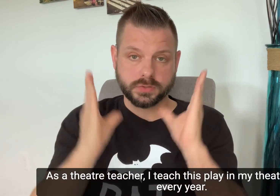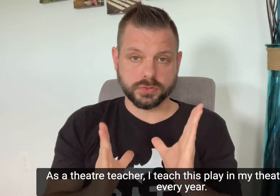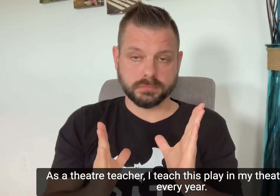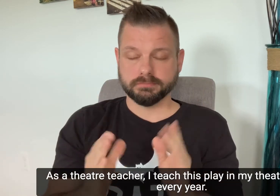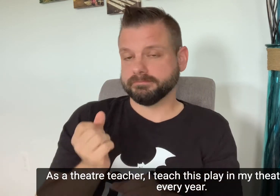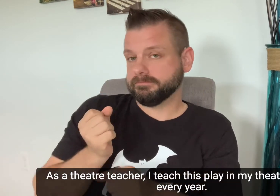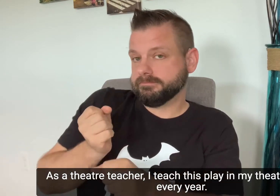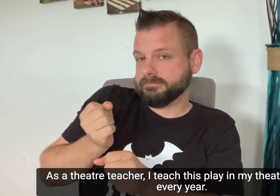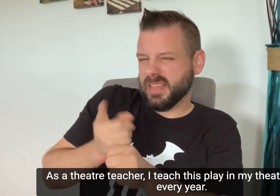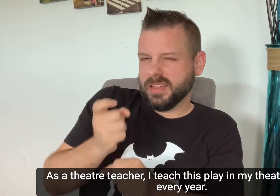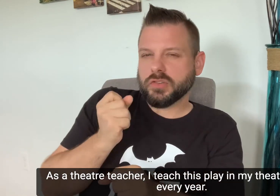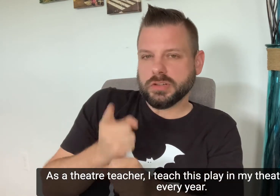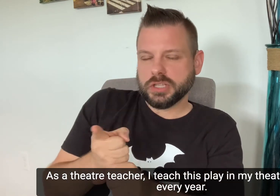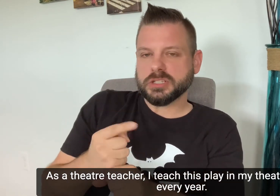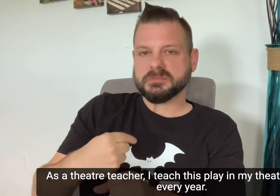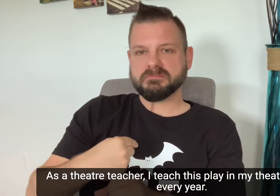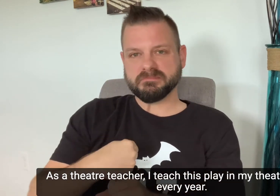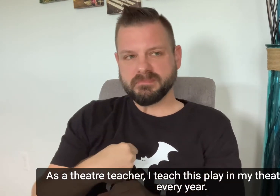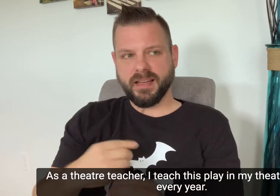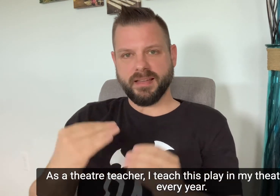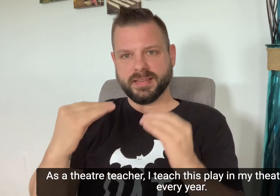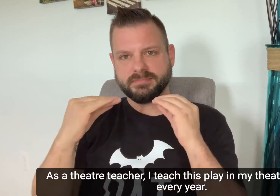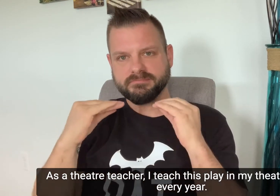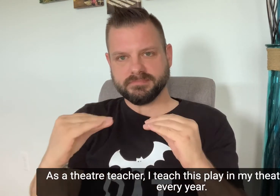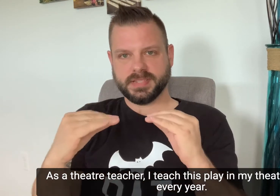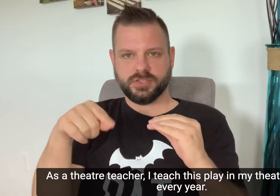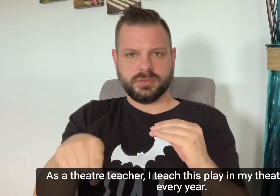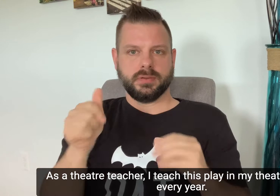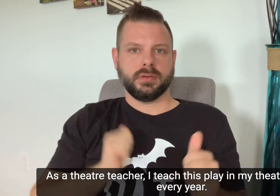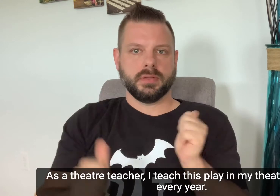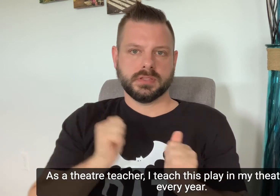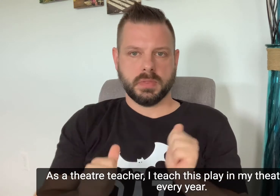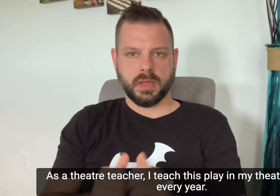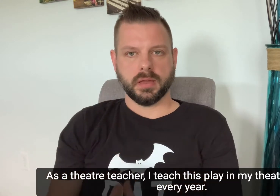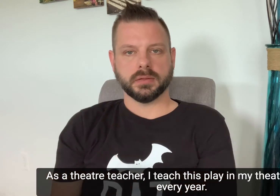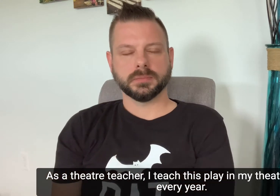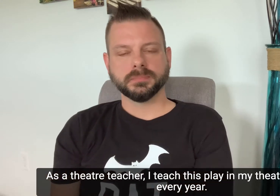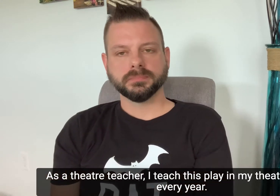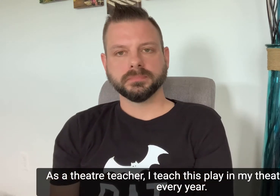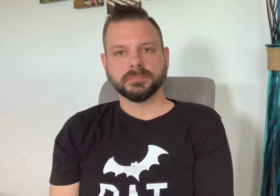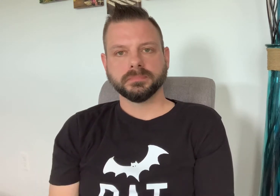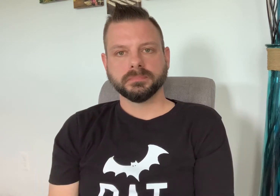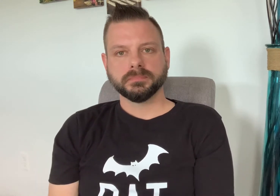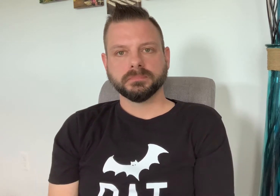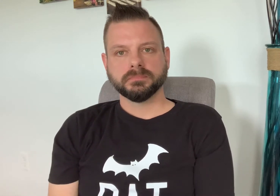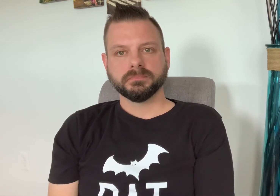As a theater teacher, I teach this play in my theater class every year.